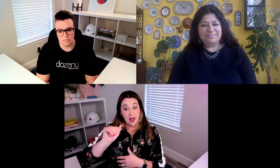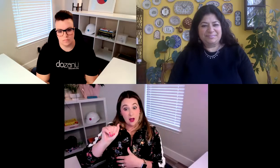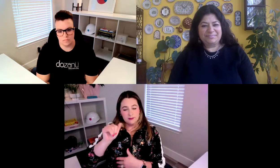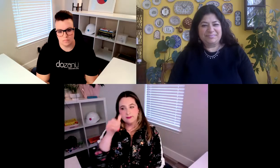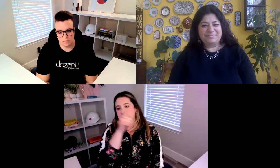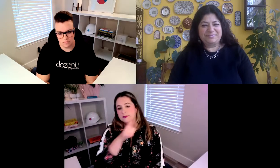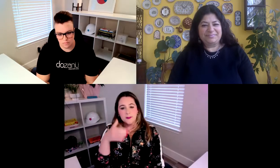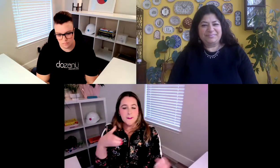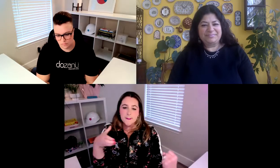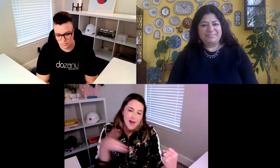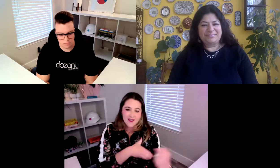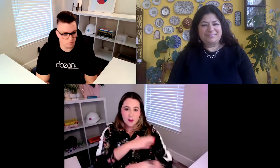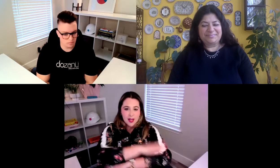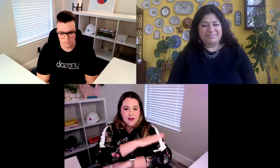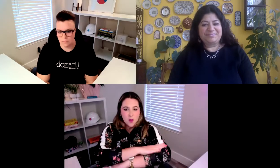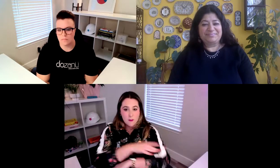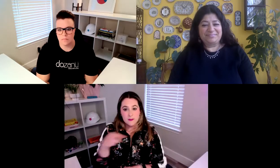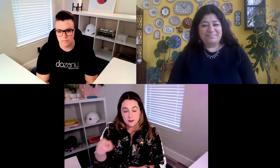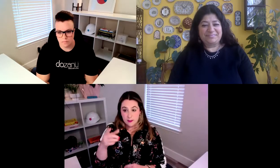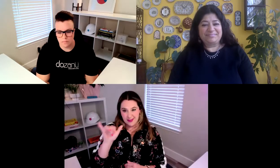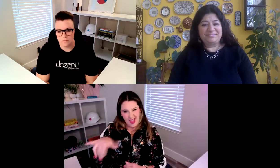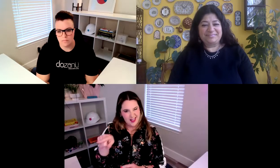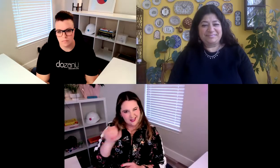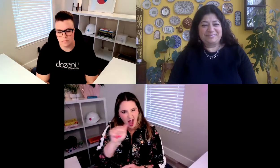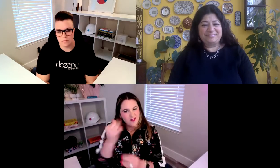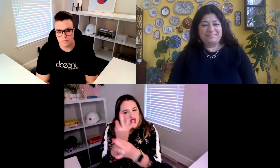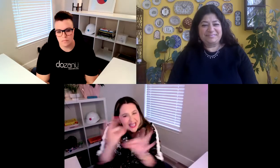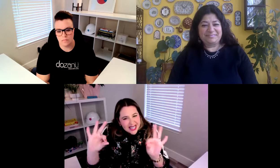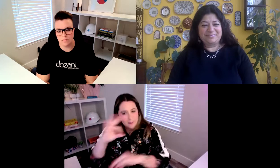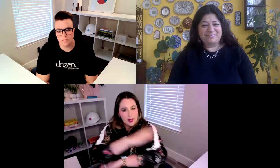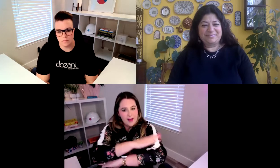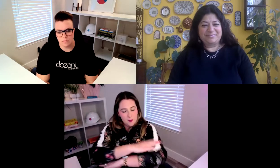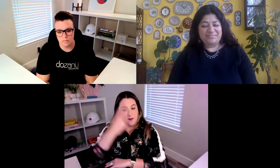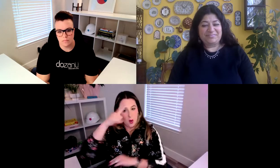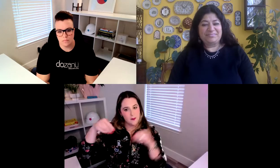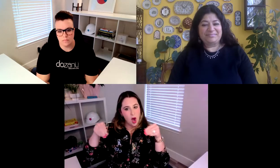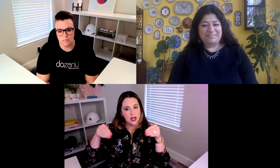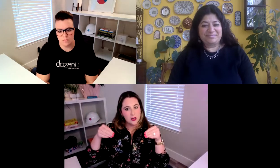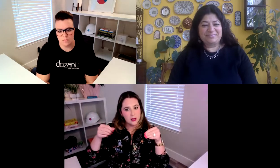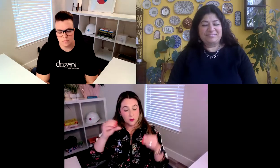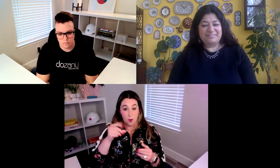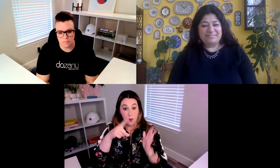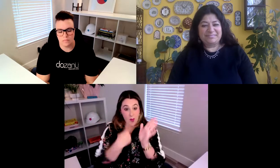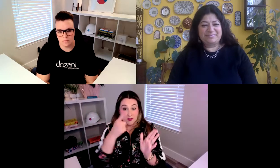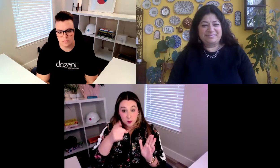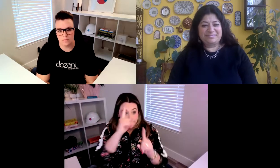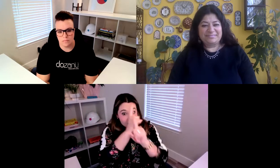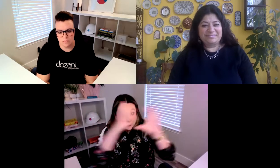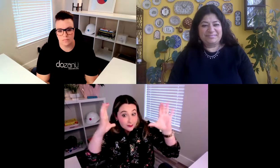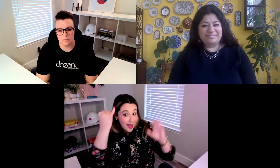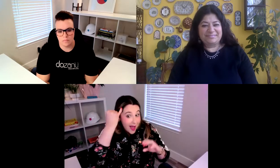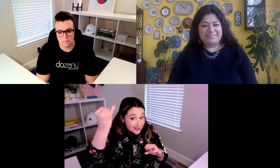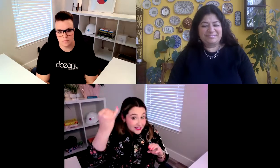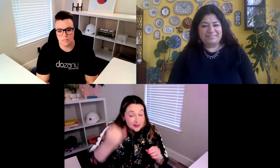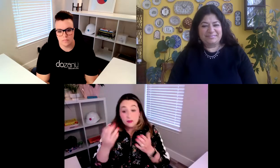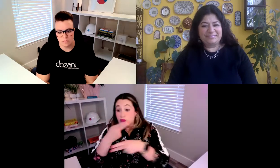many things. And now with the advent of social media, there's such powerful platforms out there, you know, and there are free platforms for marketing